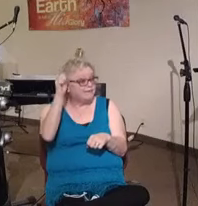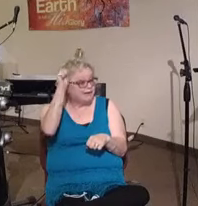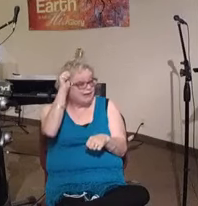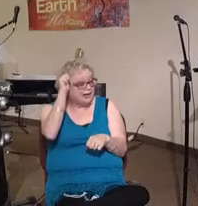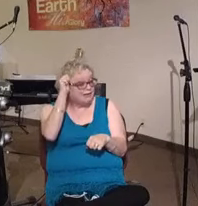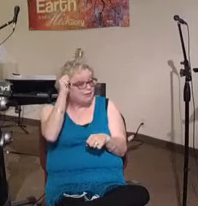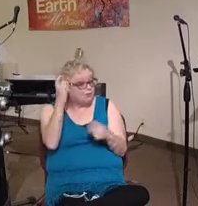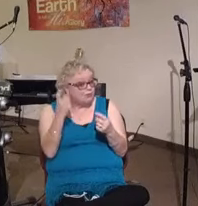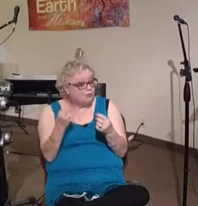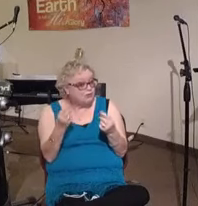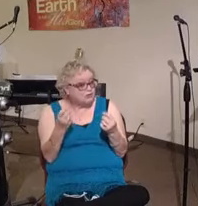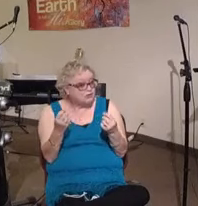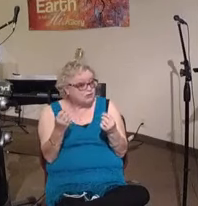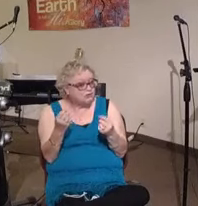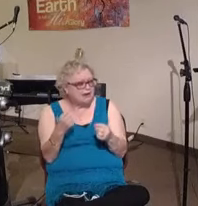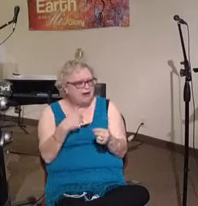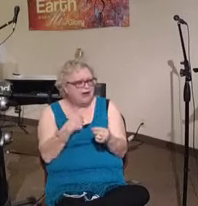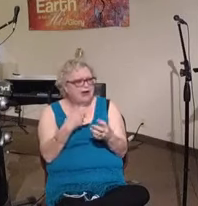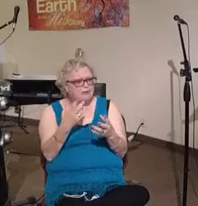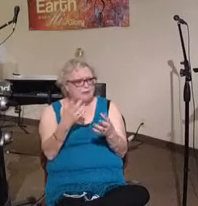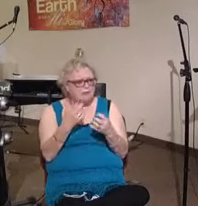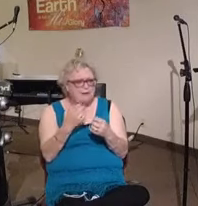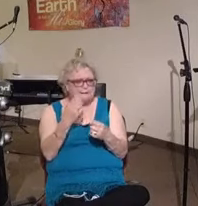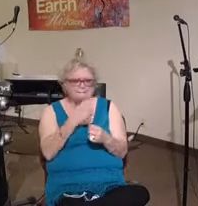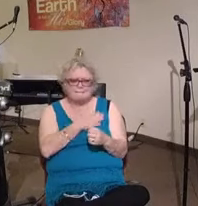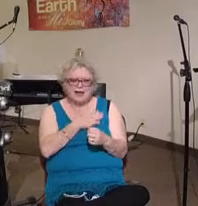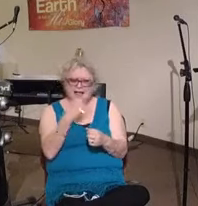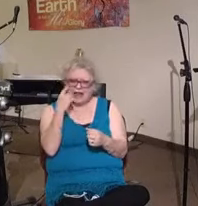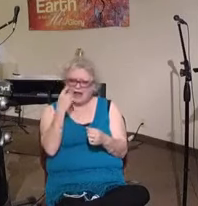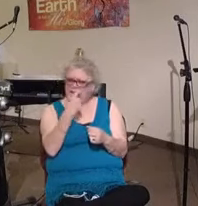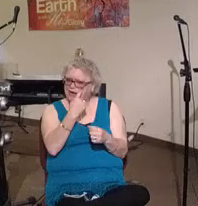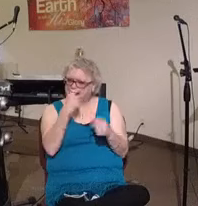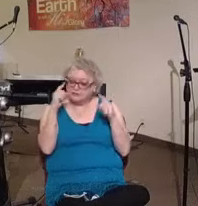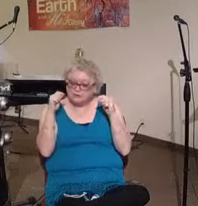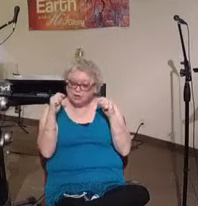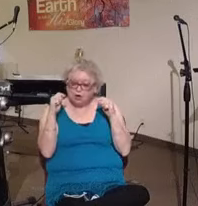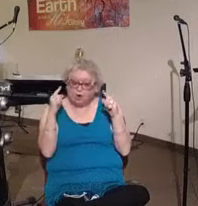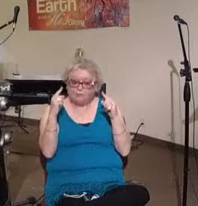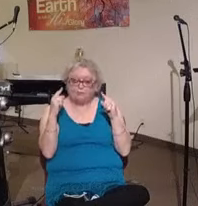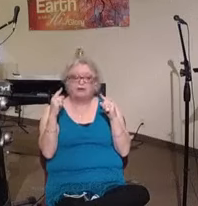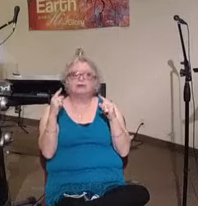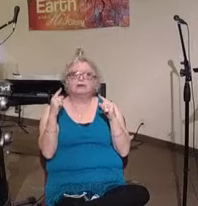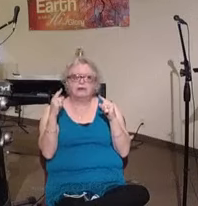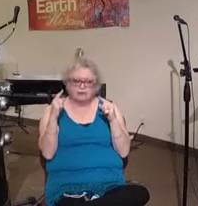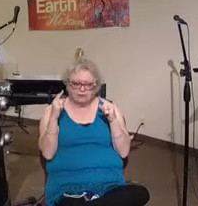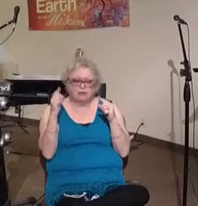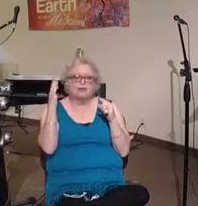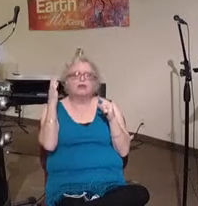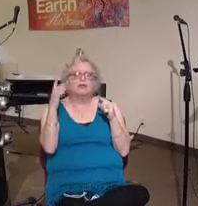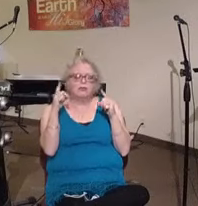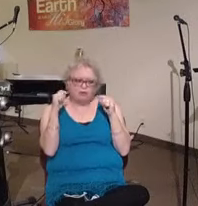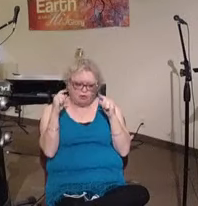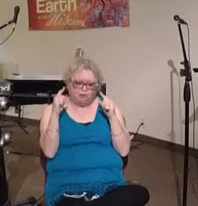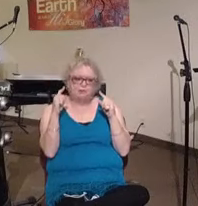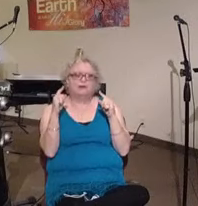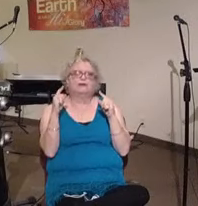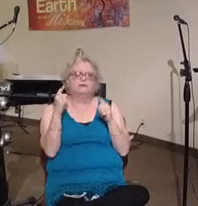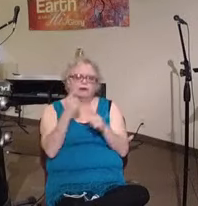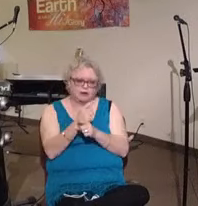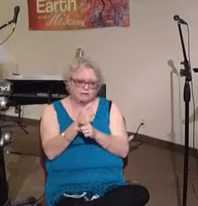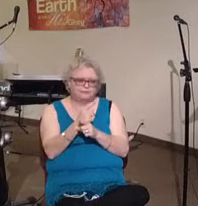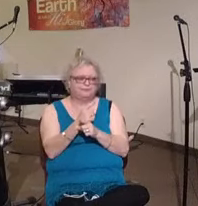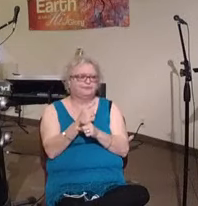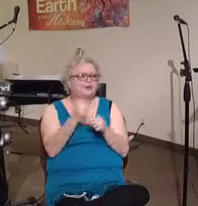they do? I want my eyes opened. Well, they got them opened. On